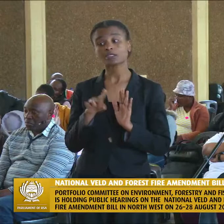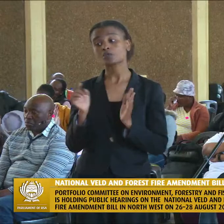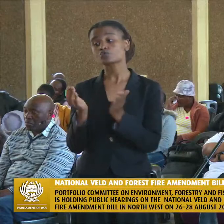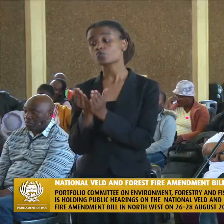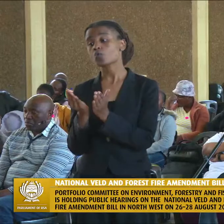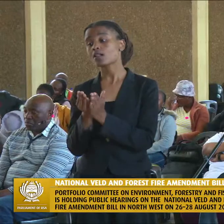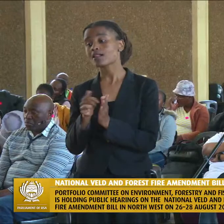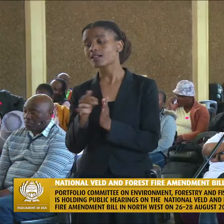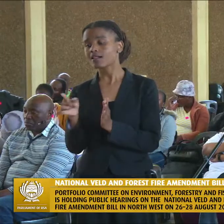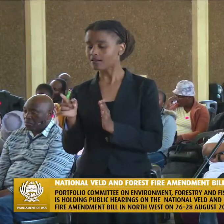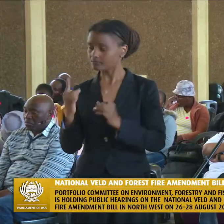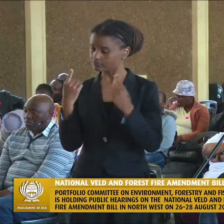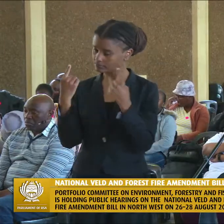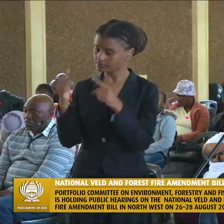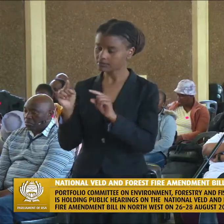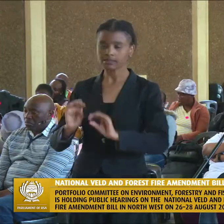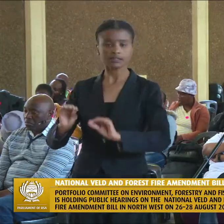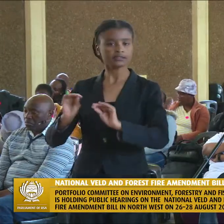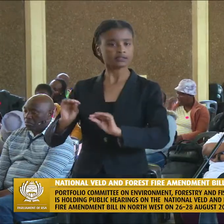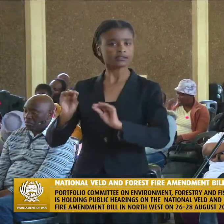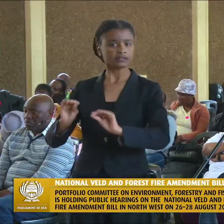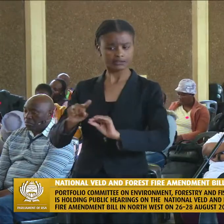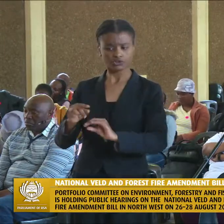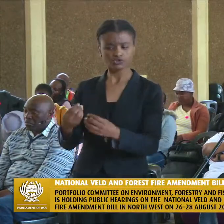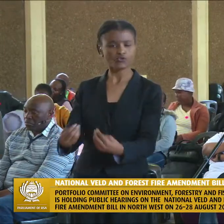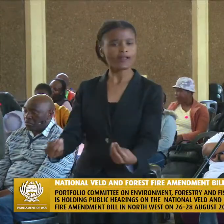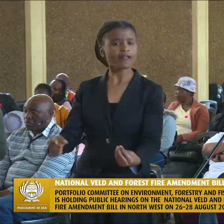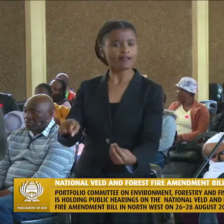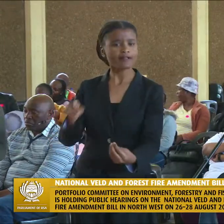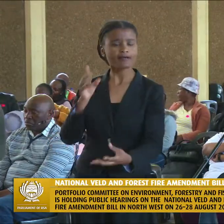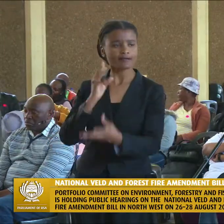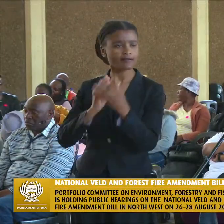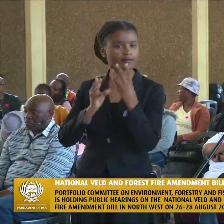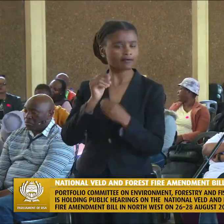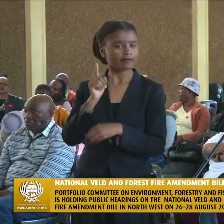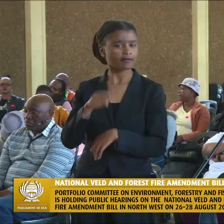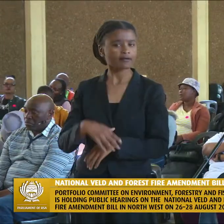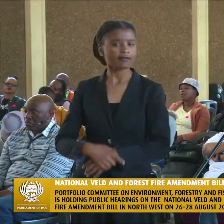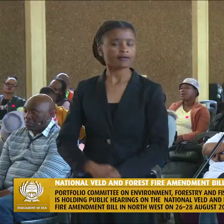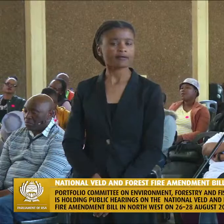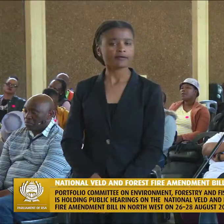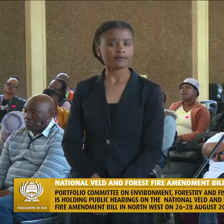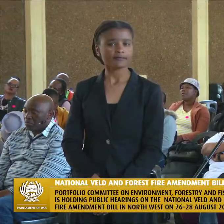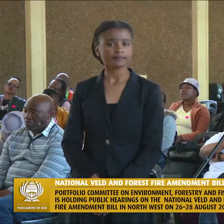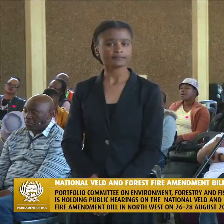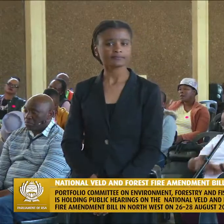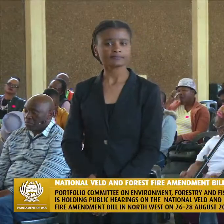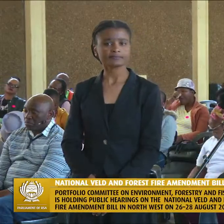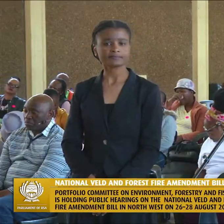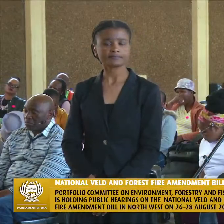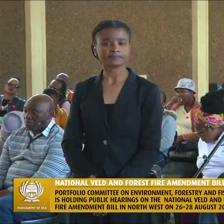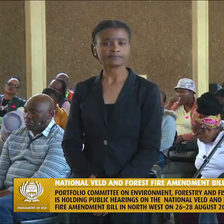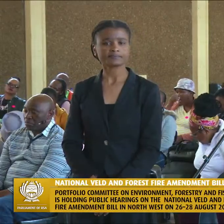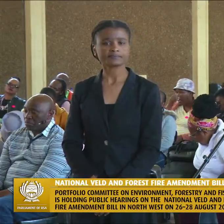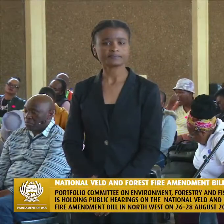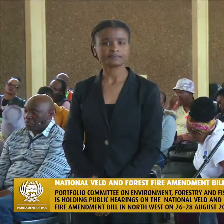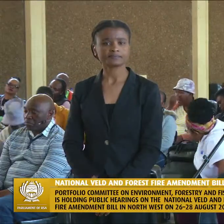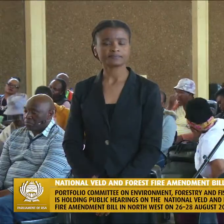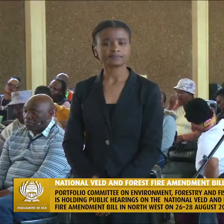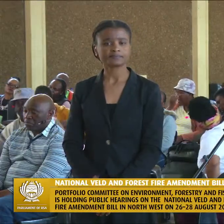i will encourage that this program must even reach our schools so that we can teach our learners